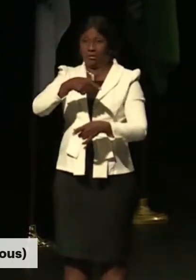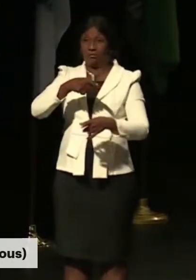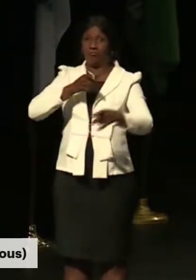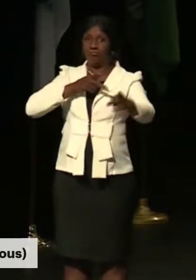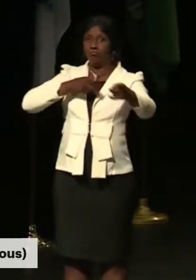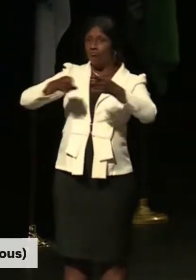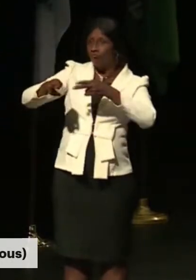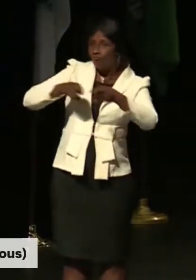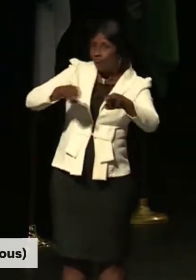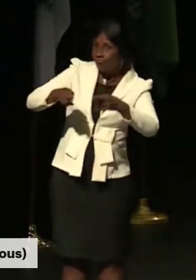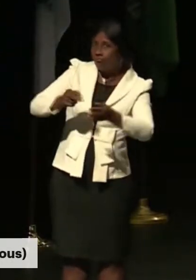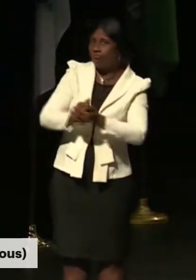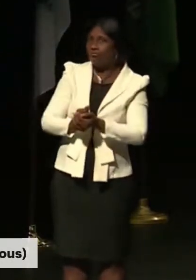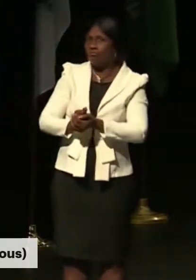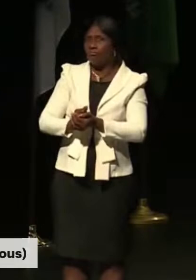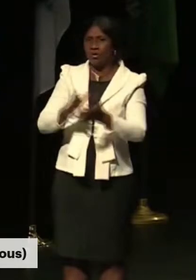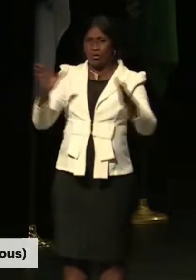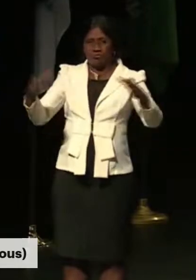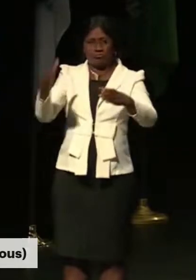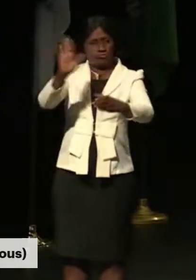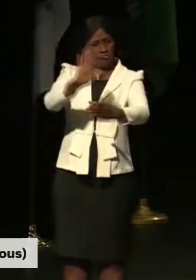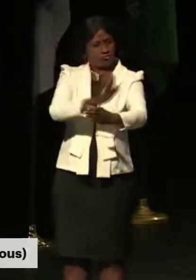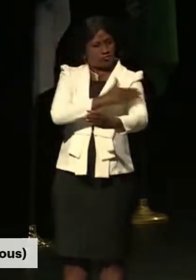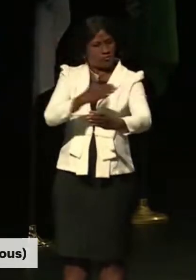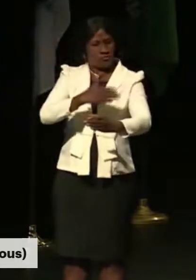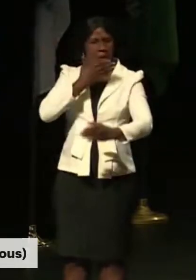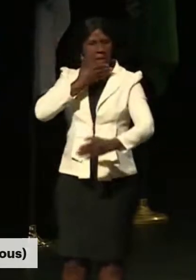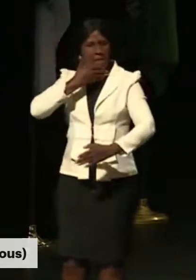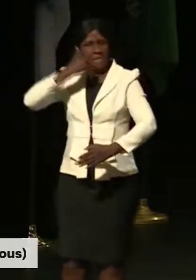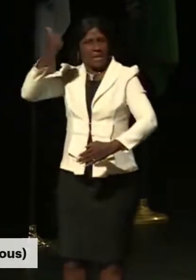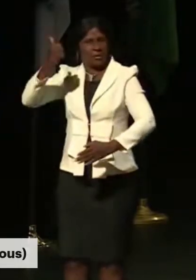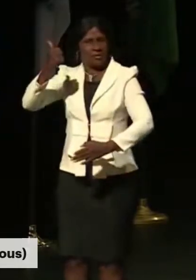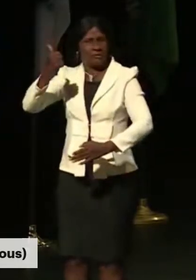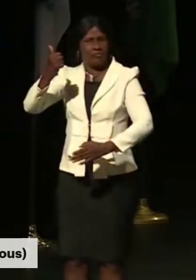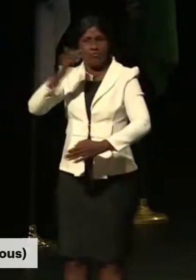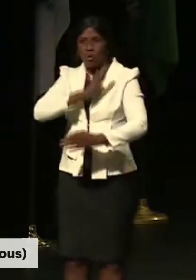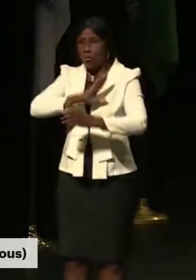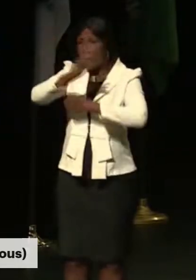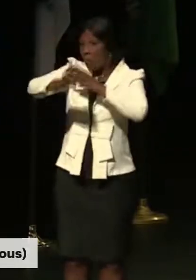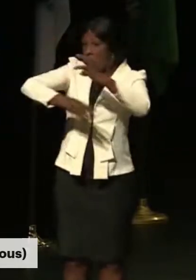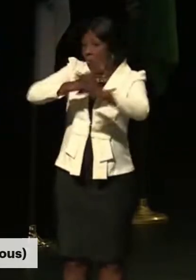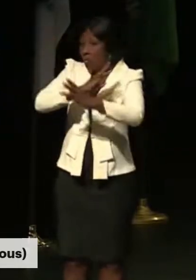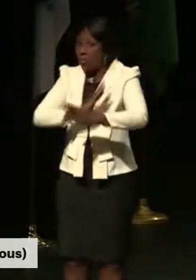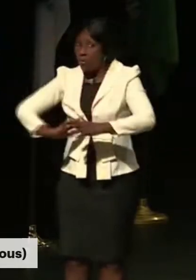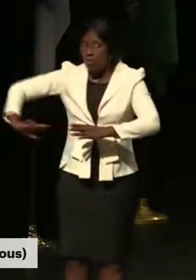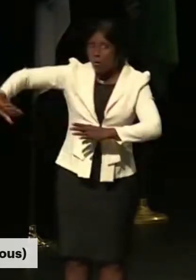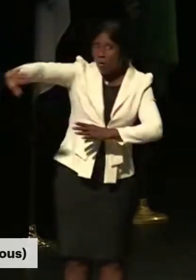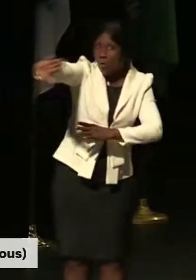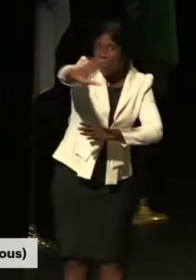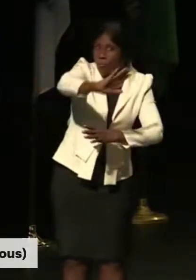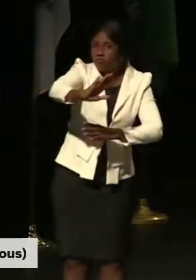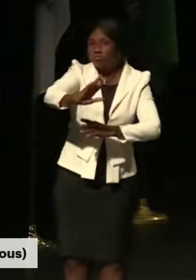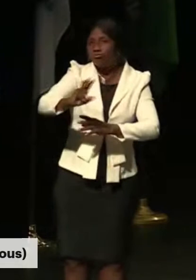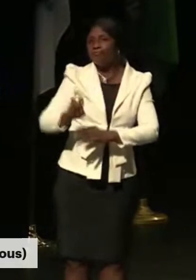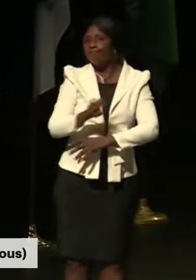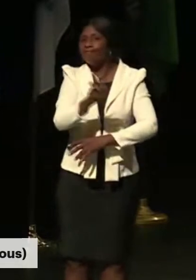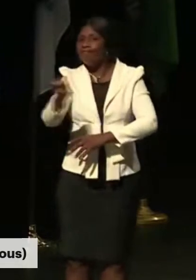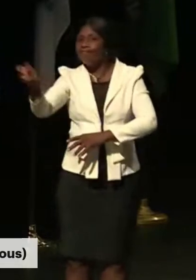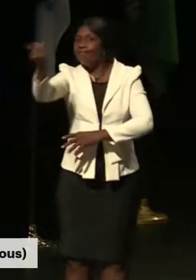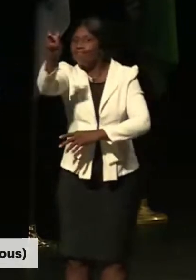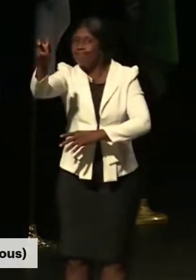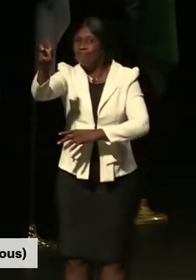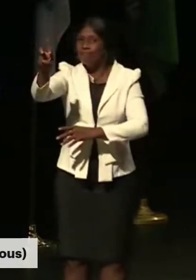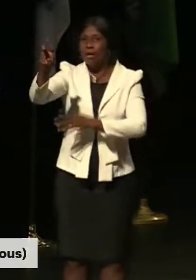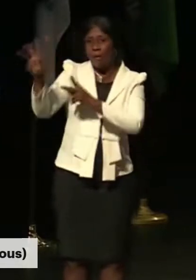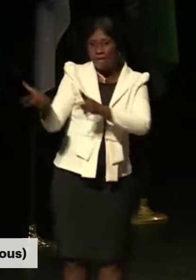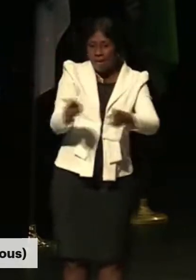awarded Best Choir at music festivals in both England and Trinidad. Desmond Wheat, for his contribution to